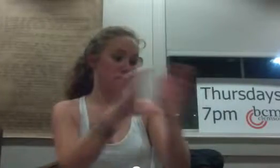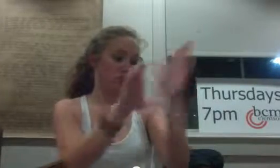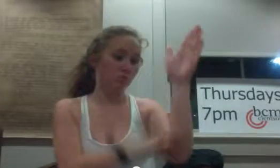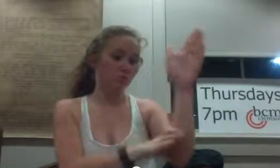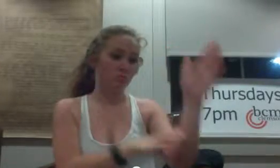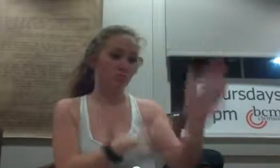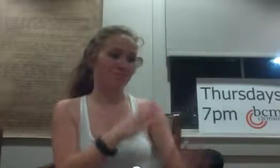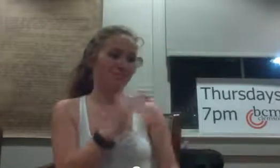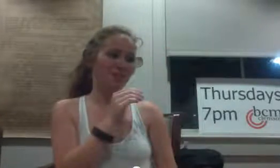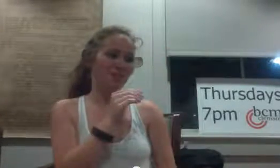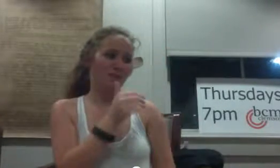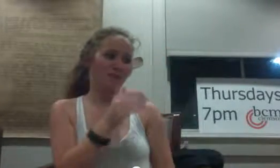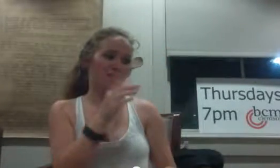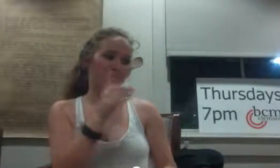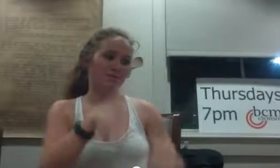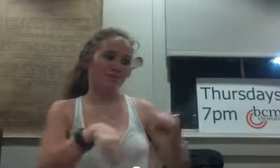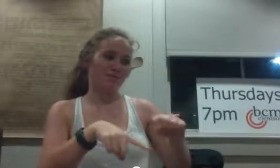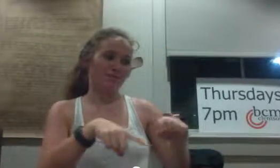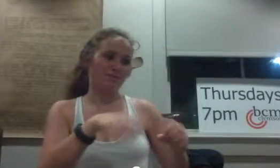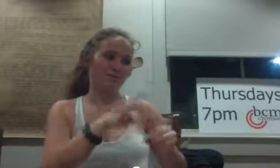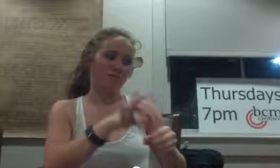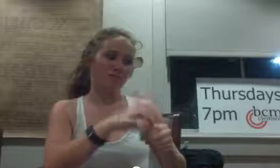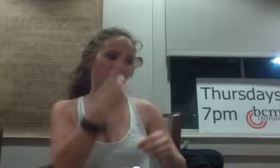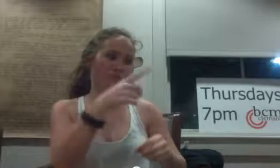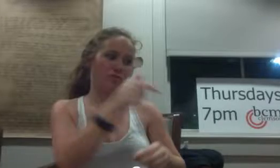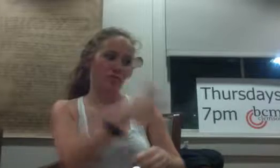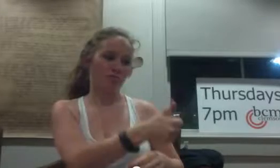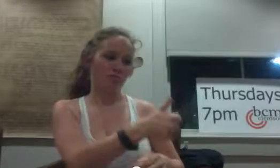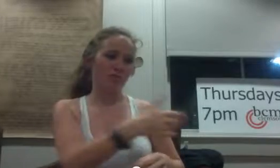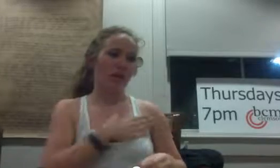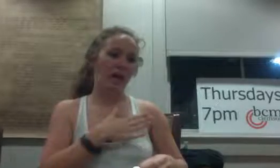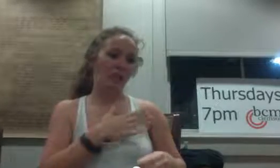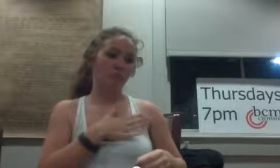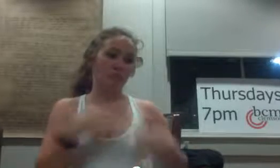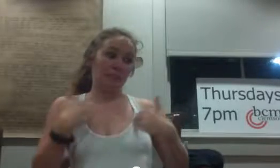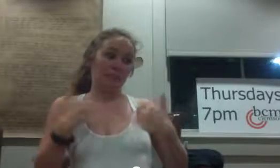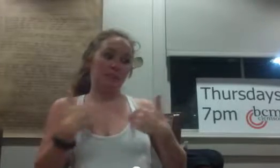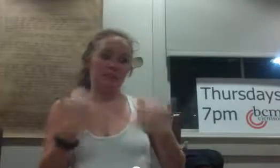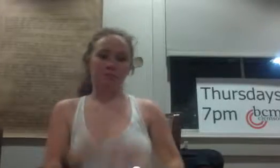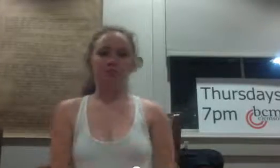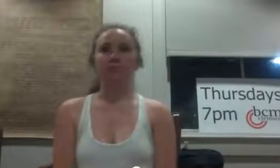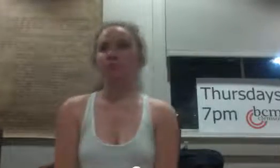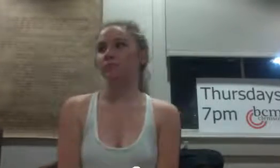Would you vote for me? I can't. I vote for you. I'm young.